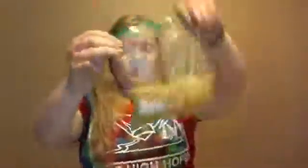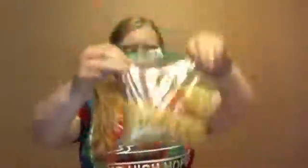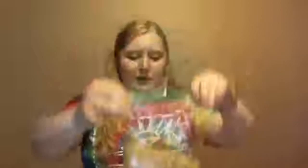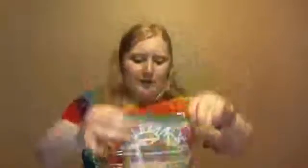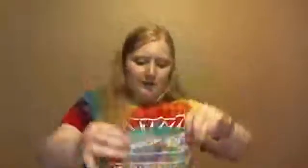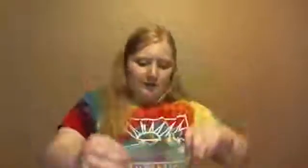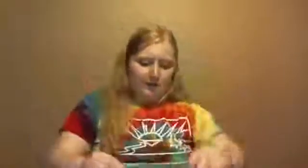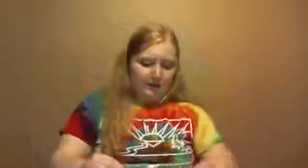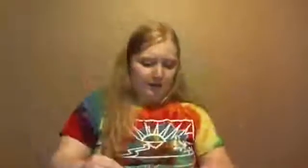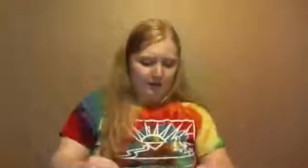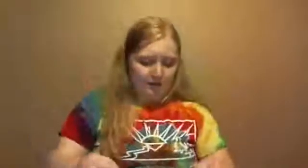Ooh, that's going to be fun.